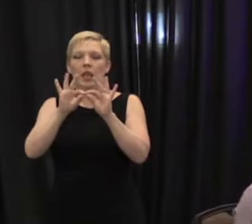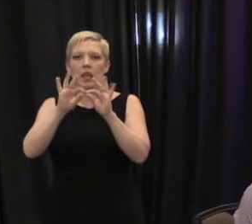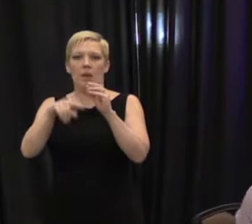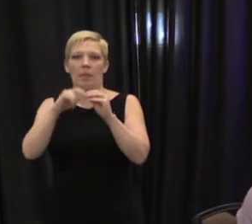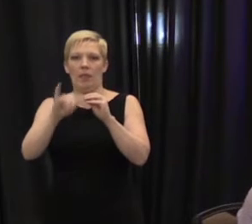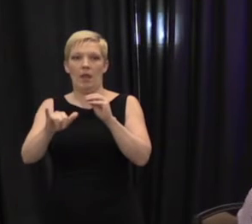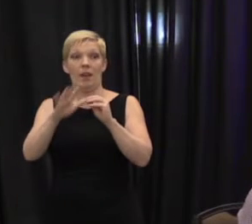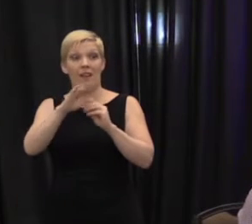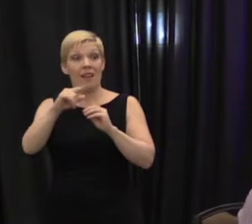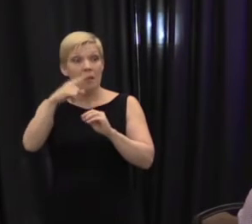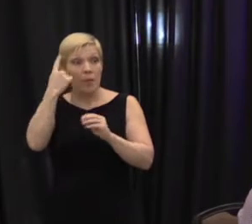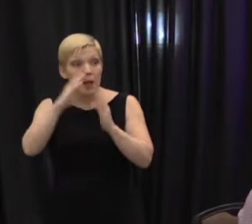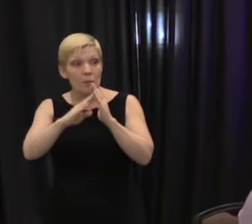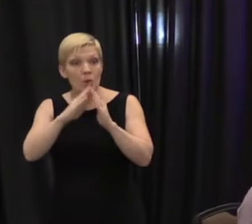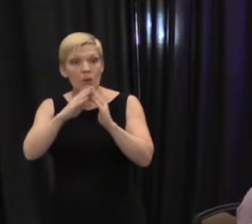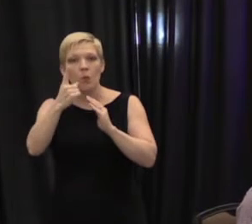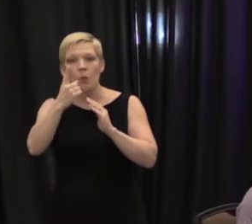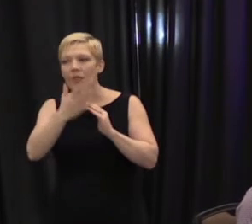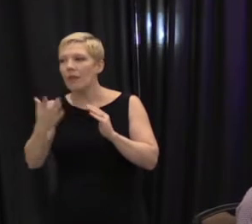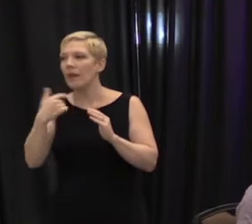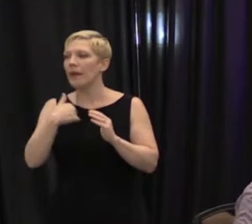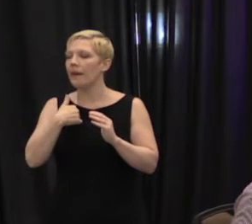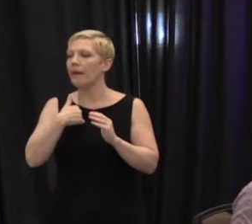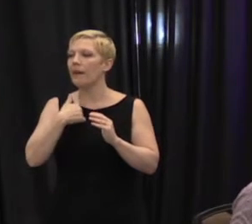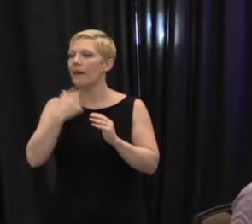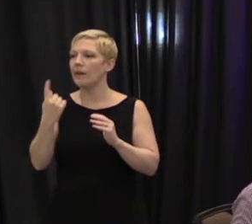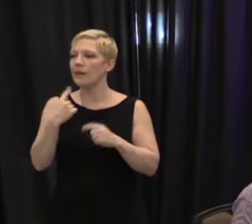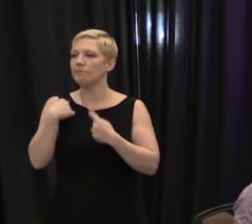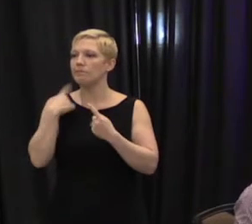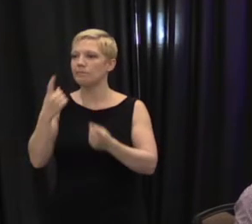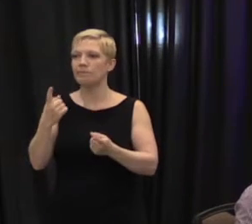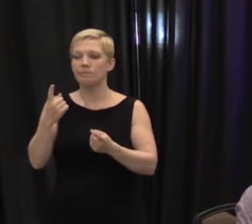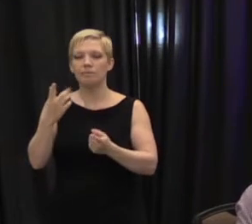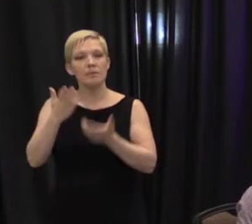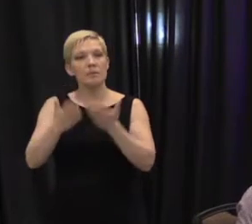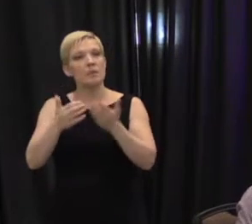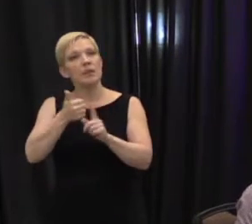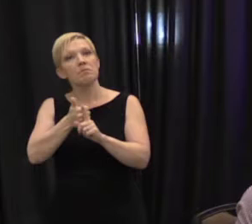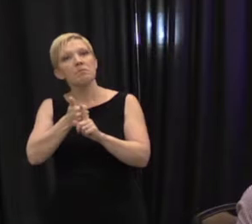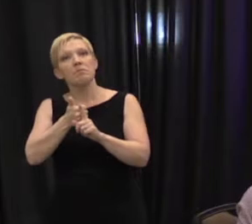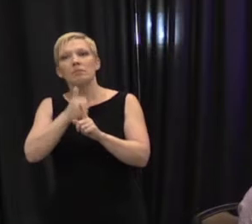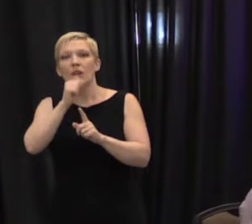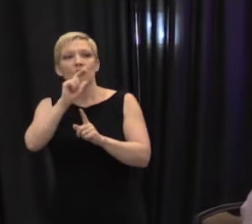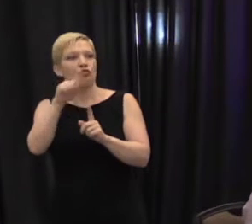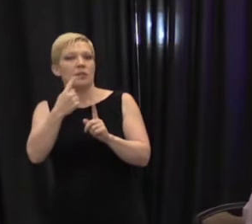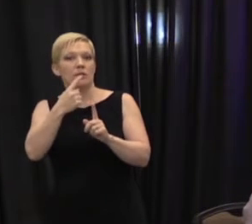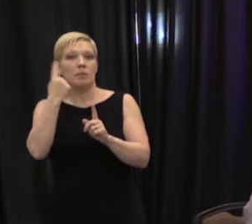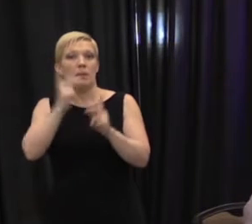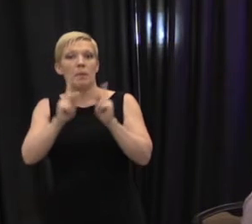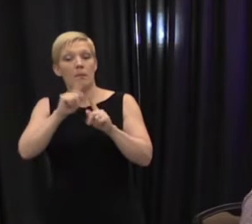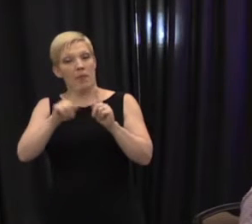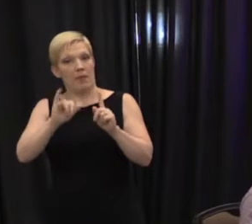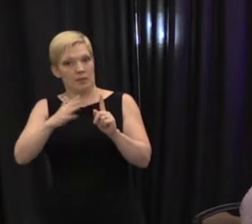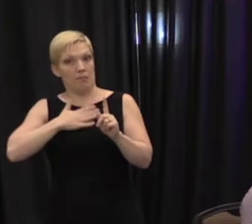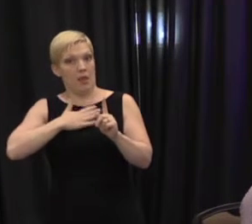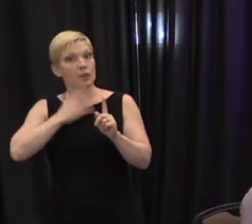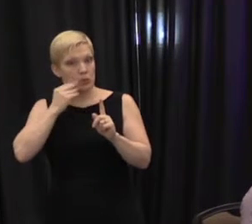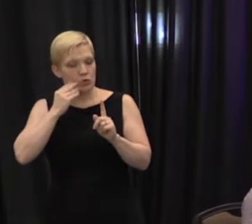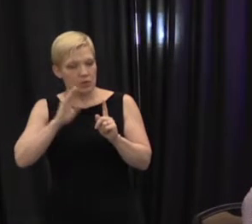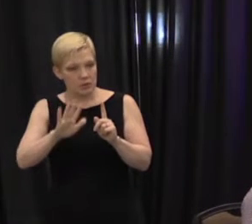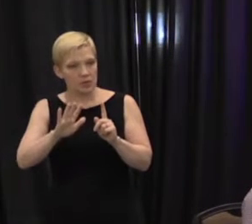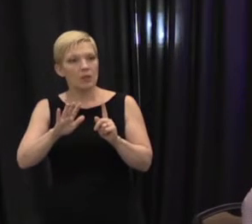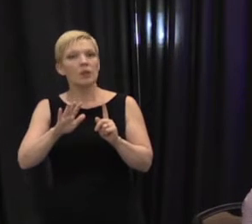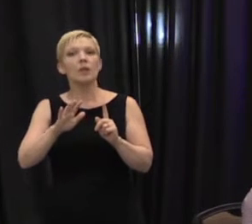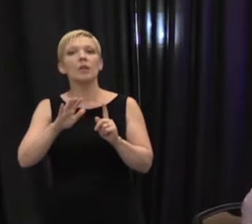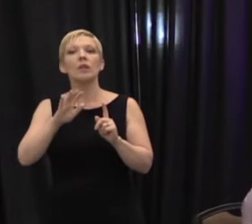in the black community, one of the things that I always grew up hearing is, and this may not be true to just black people, but it's certainly my experience, is that